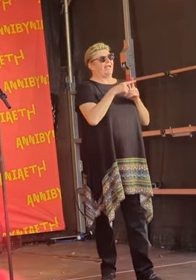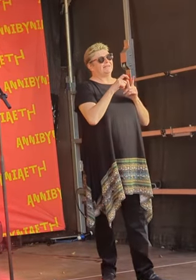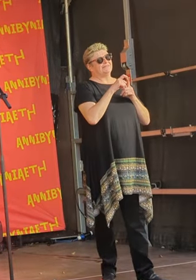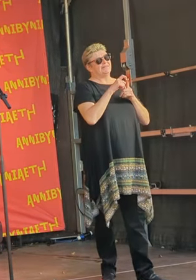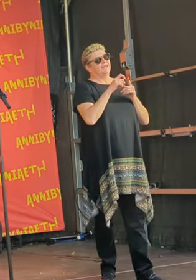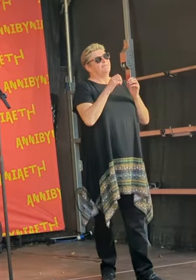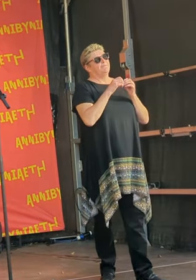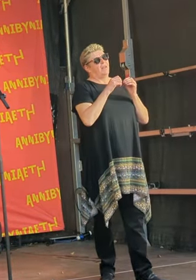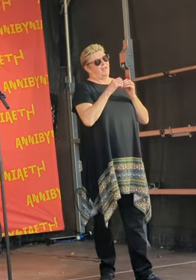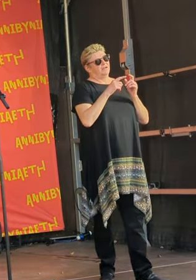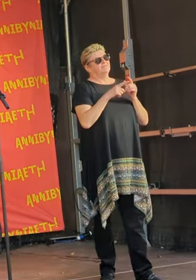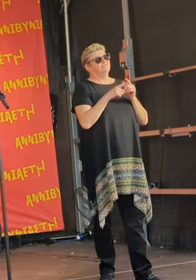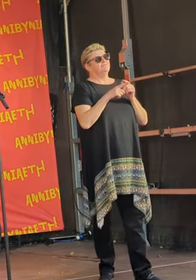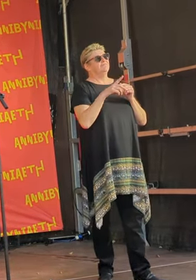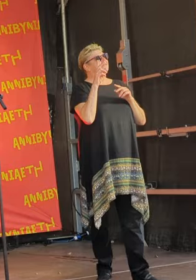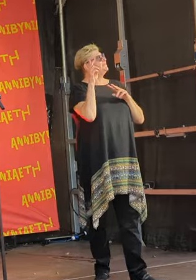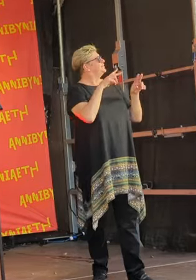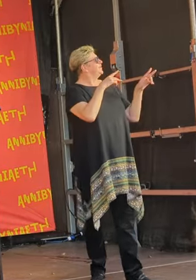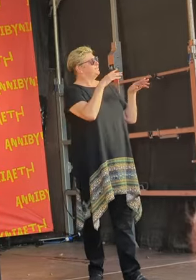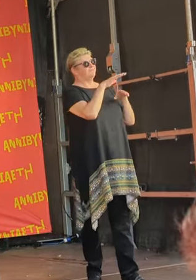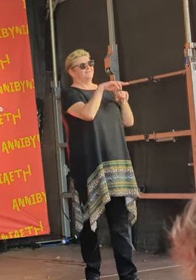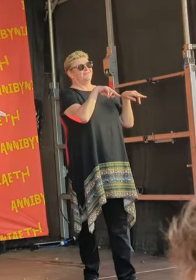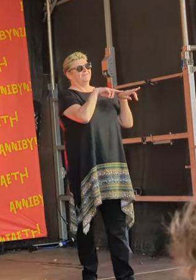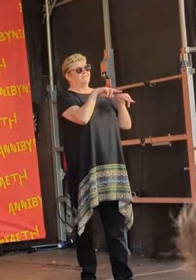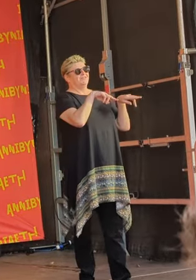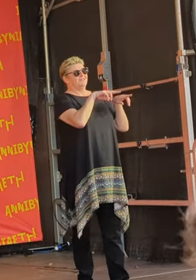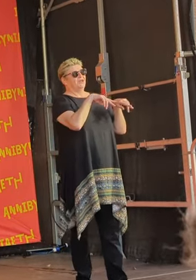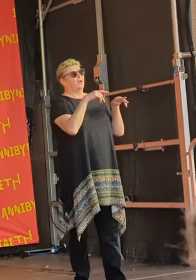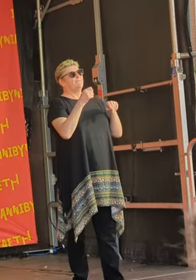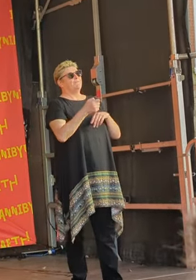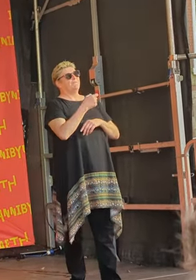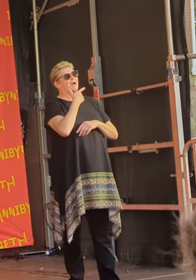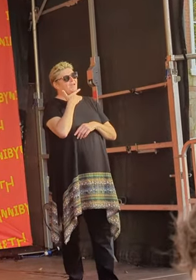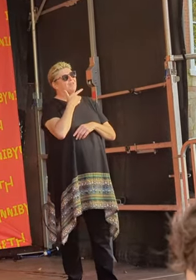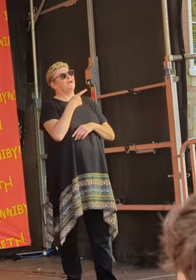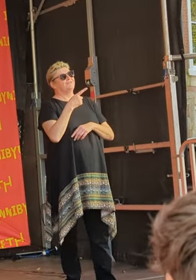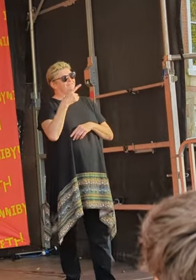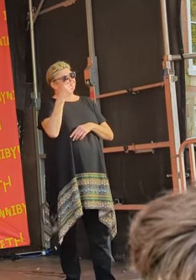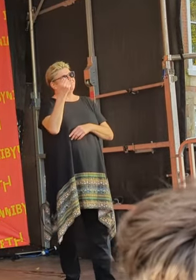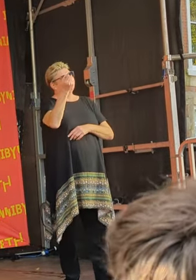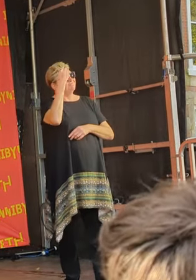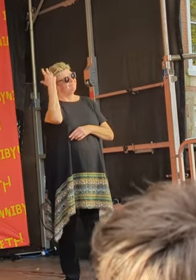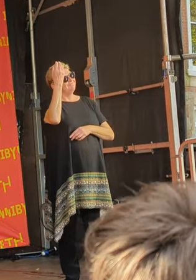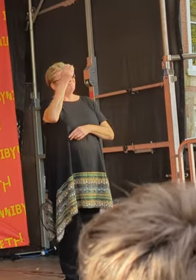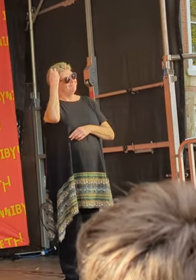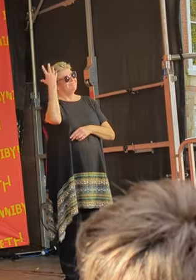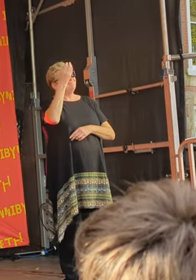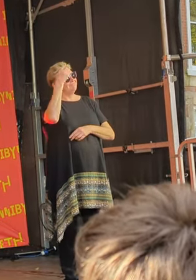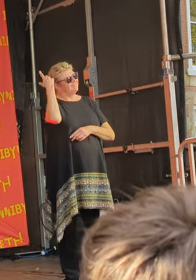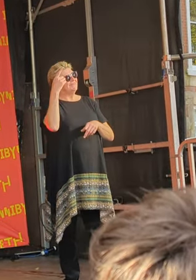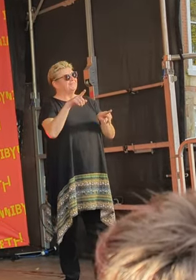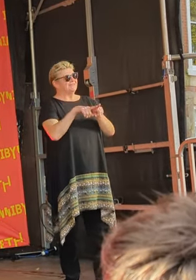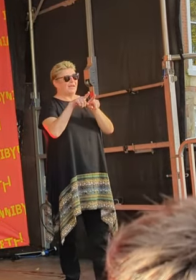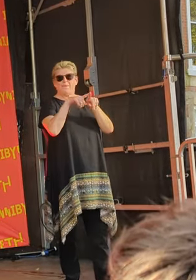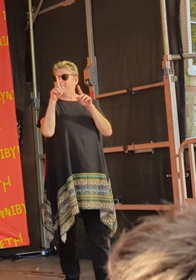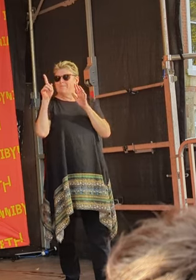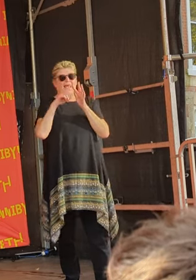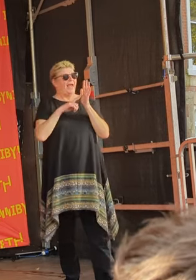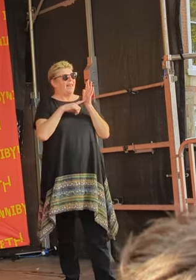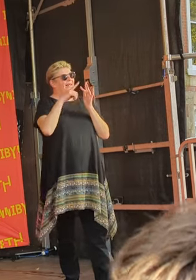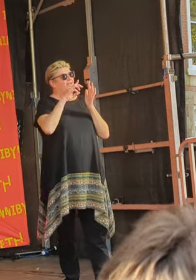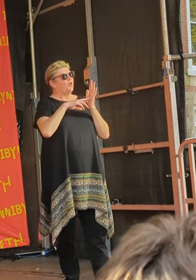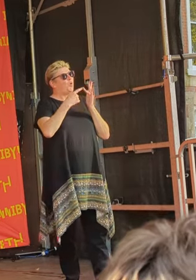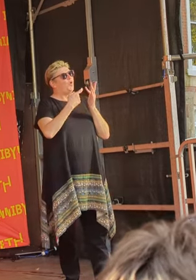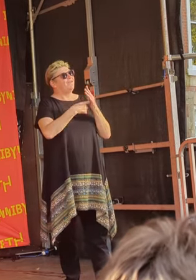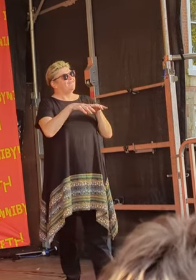A word to remember Eddie, and seeing him there in Merthyr Tydfil brought memories back to me, as I'm sure they did to Eleanor and our family who are